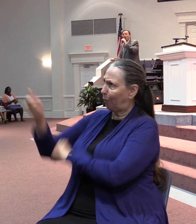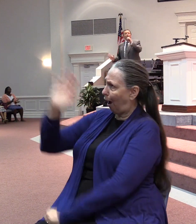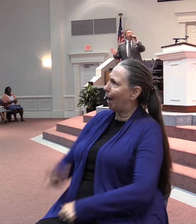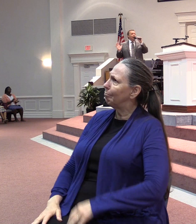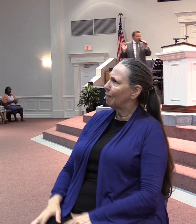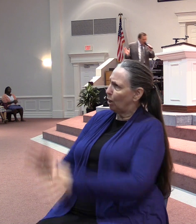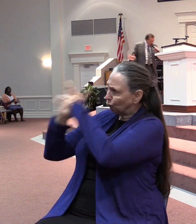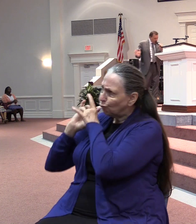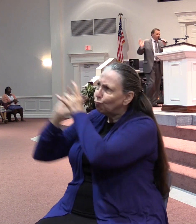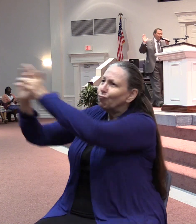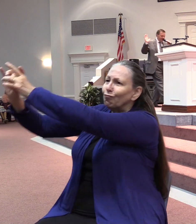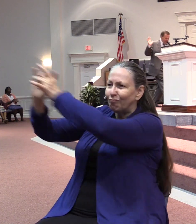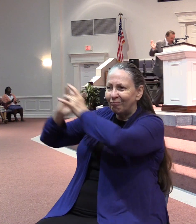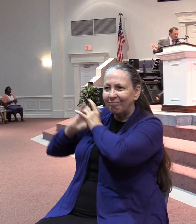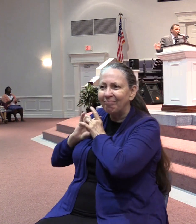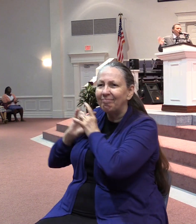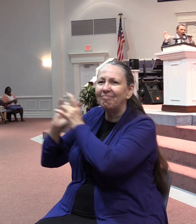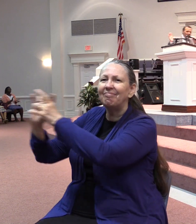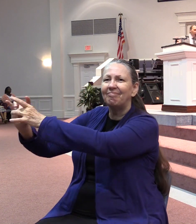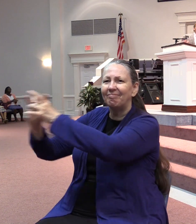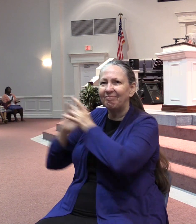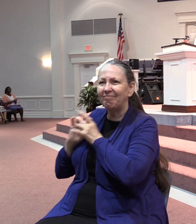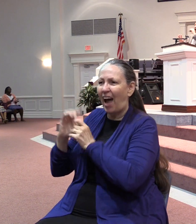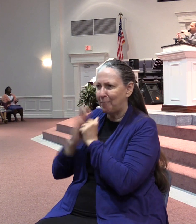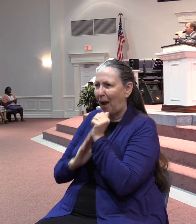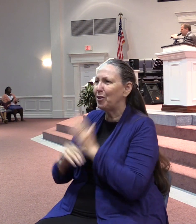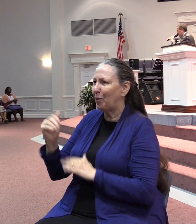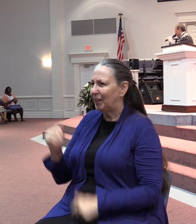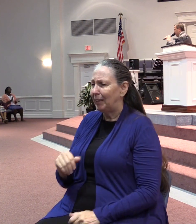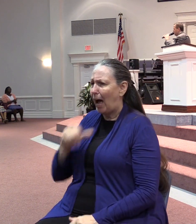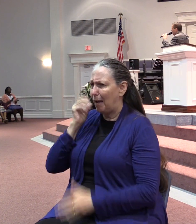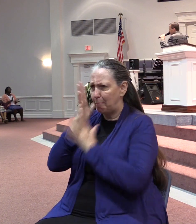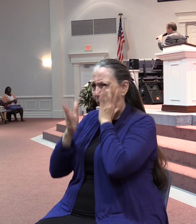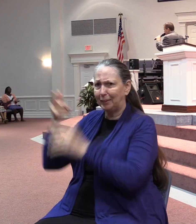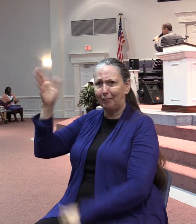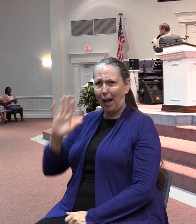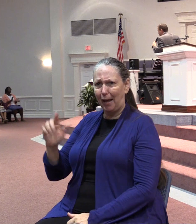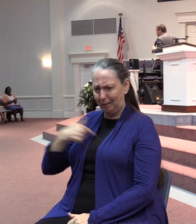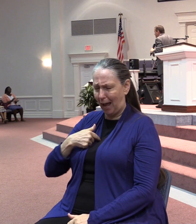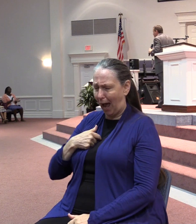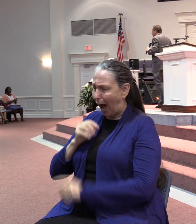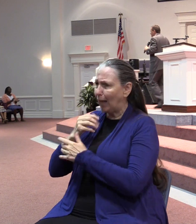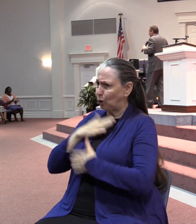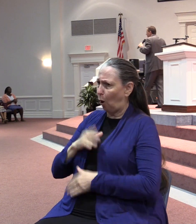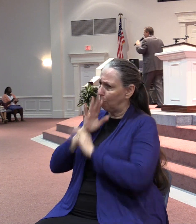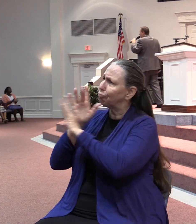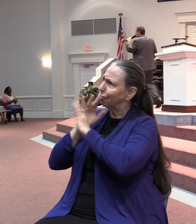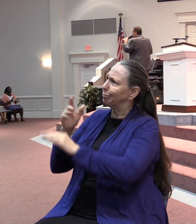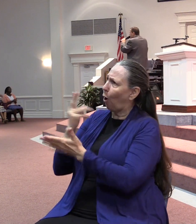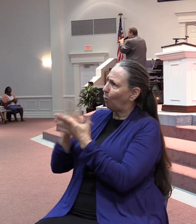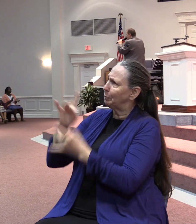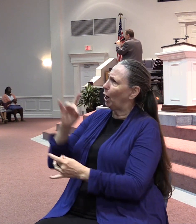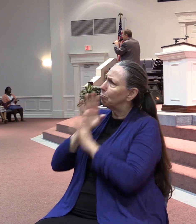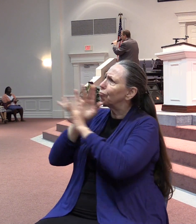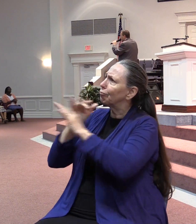You're walking in comfort with the Holy Ghost. You're not ashamed that you're a tongue talker. You're